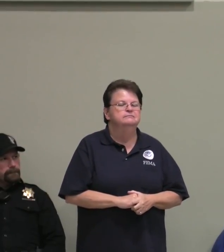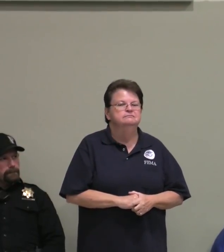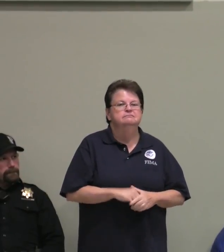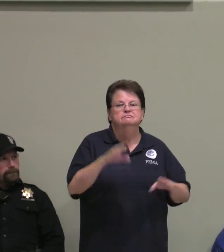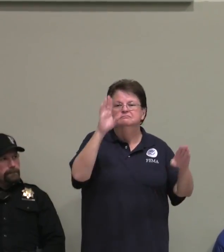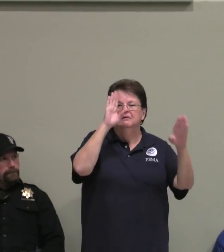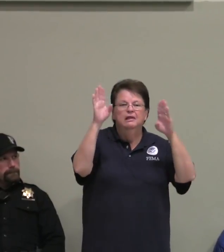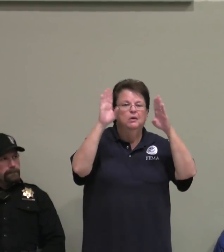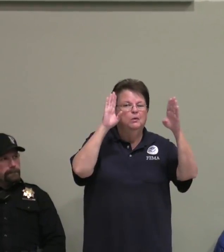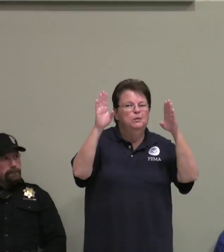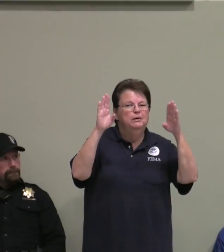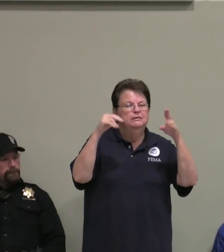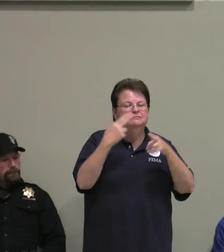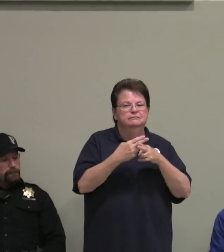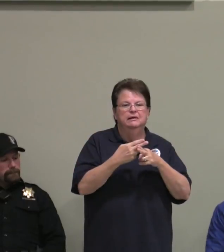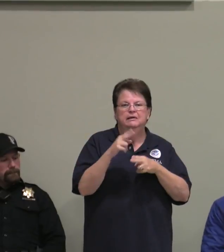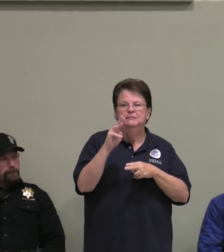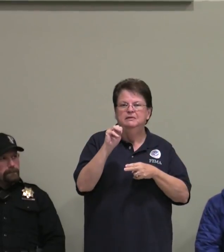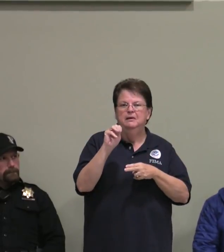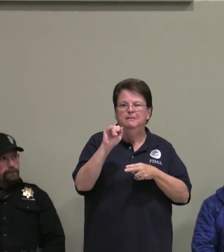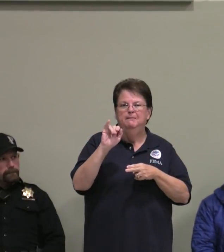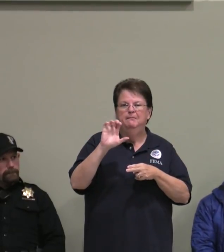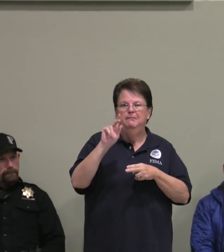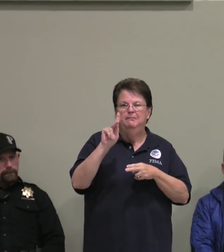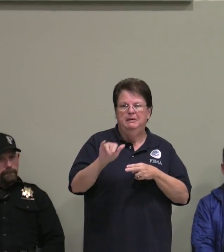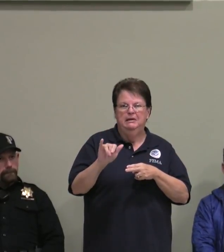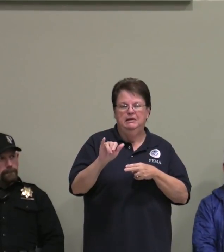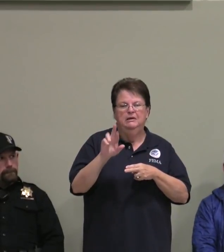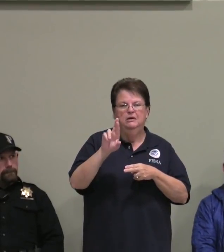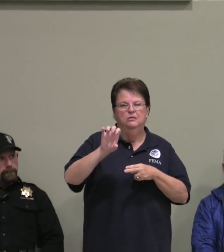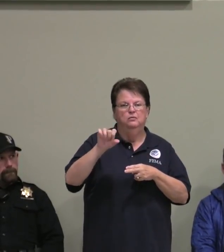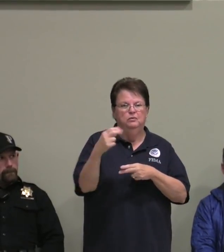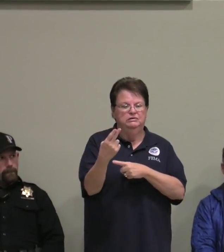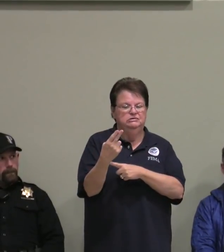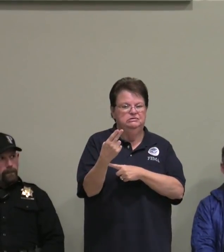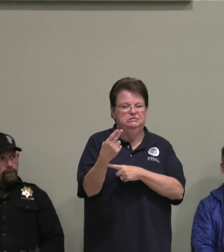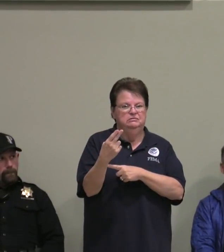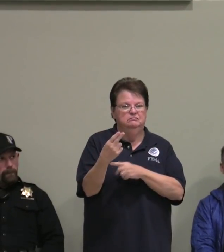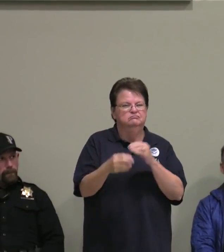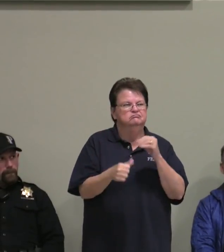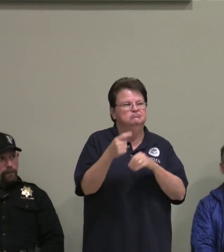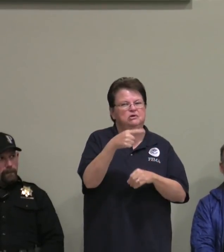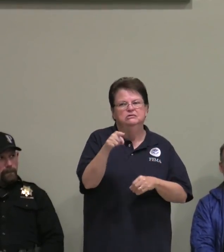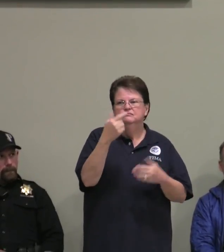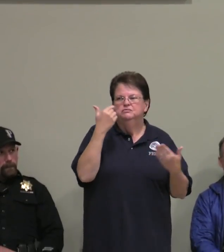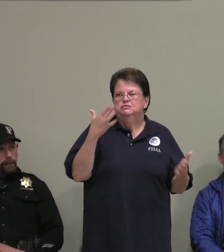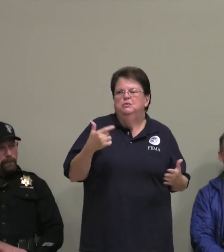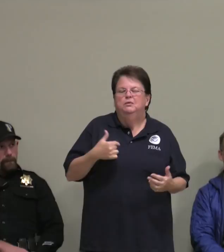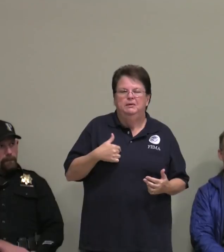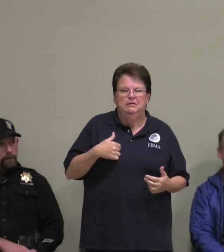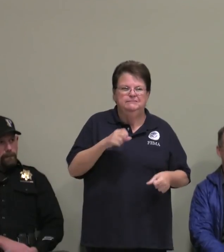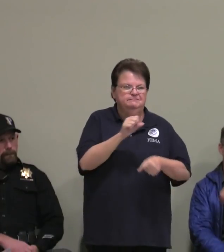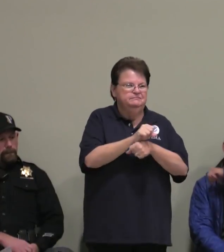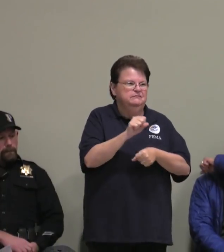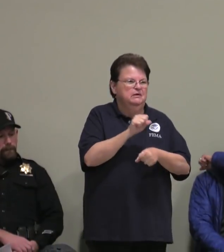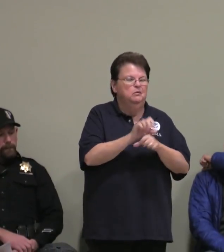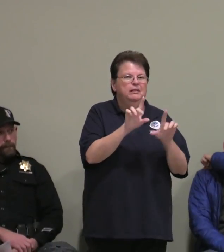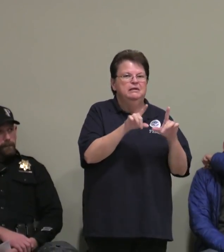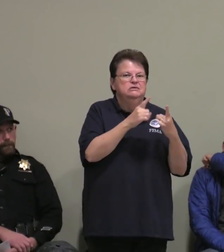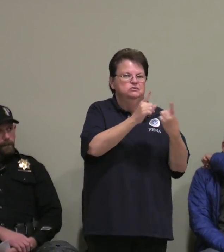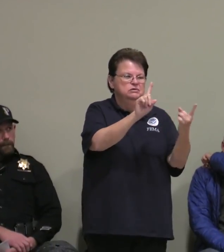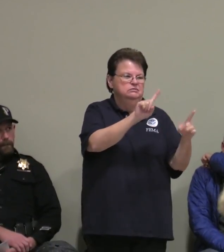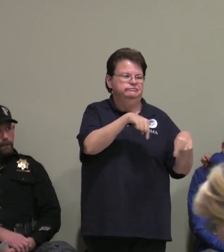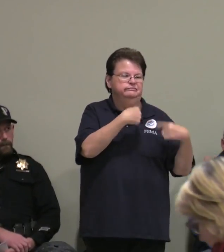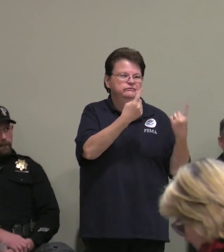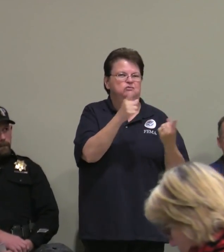Hello. My name is Mickey Rich and probably most of you guys don't know me, but I have worked at the district for